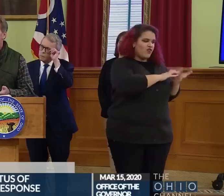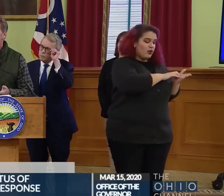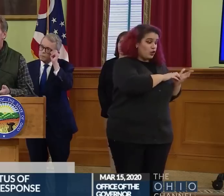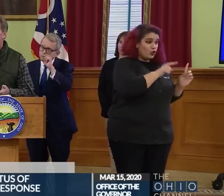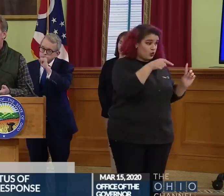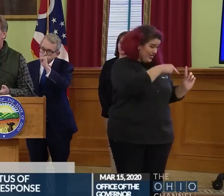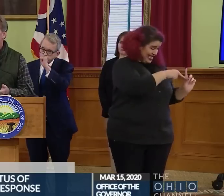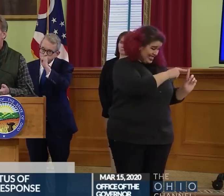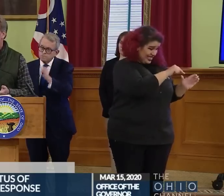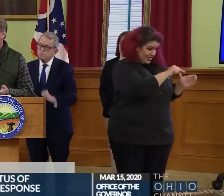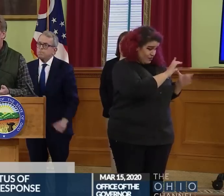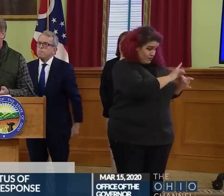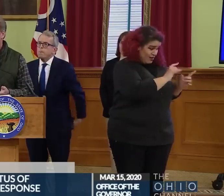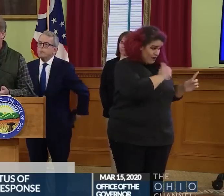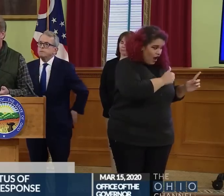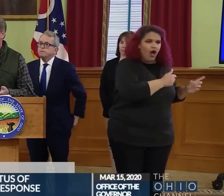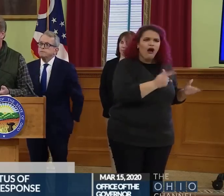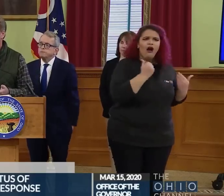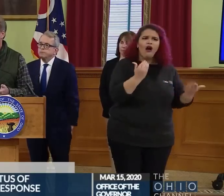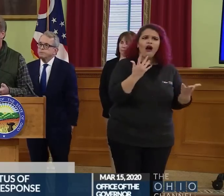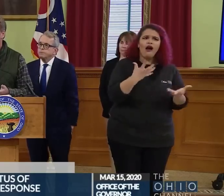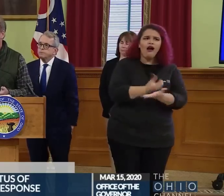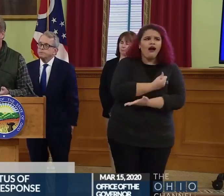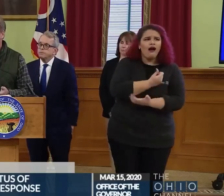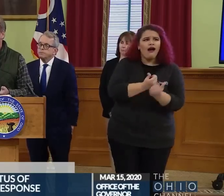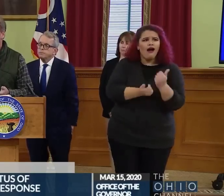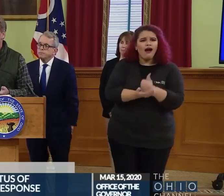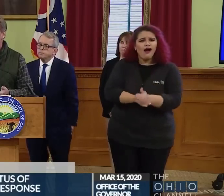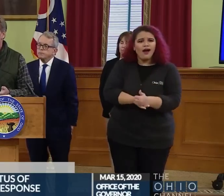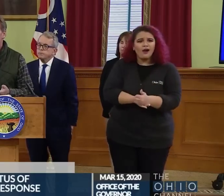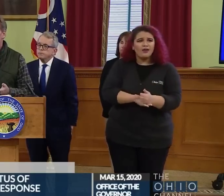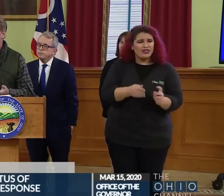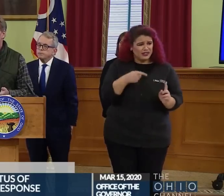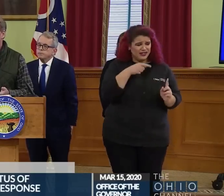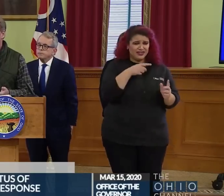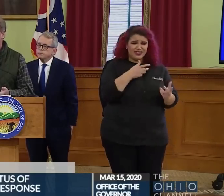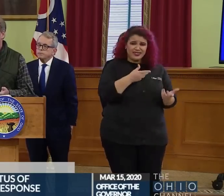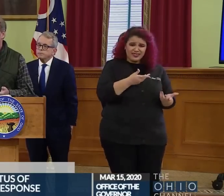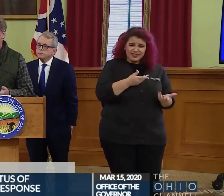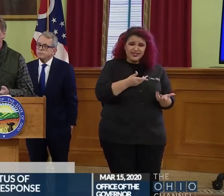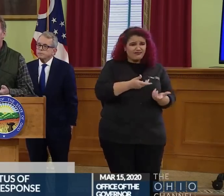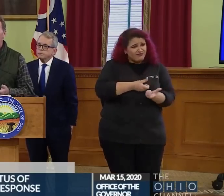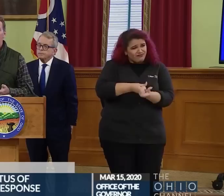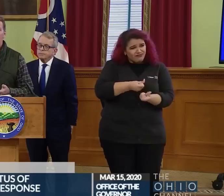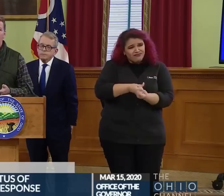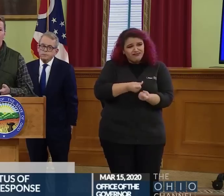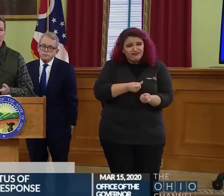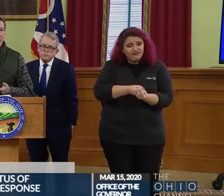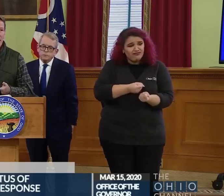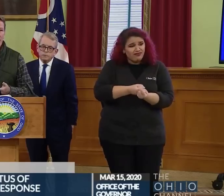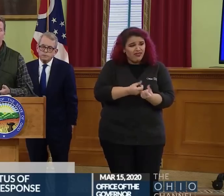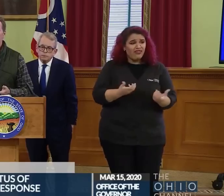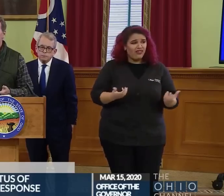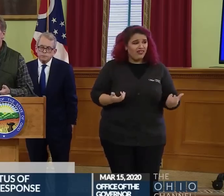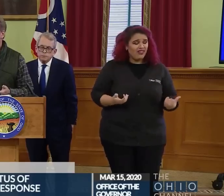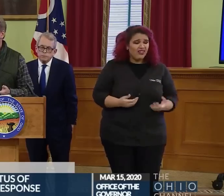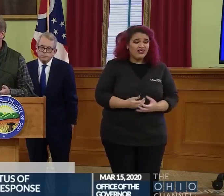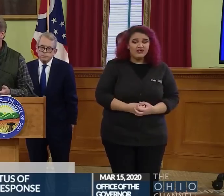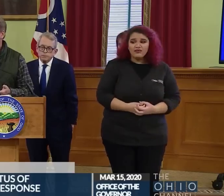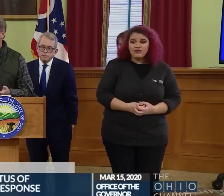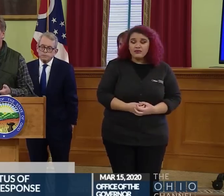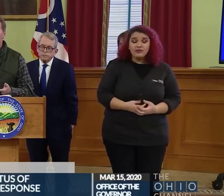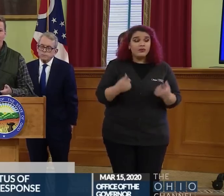struggle by being a great neighbor, by being a great family member, by being a great friend. If you know of